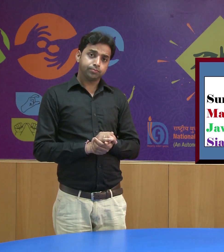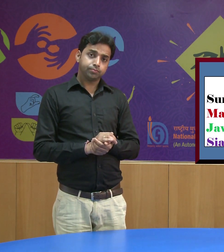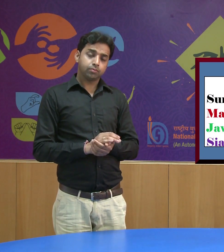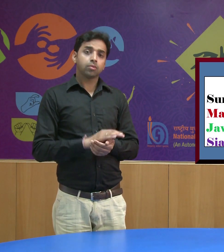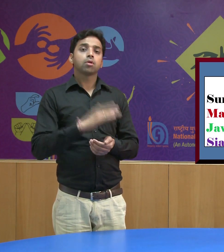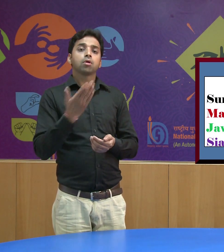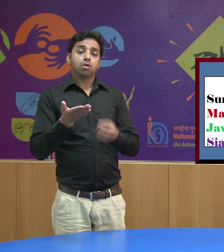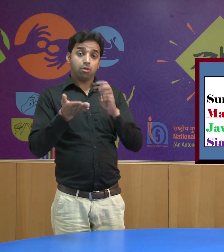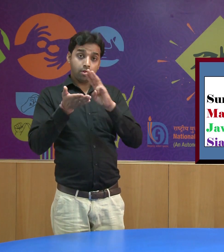Malaya,